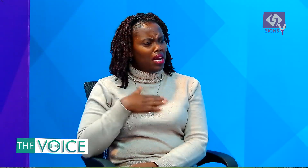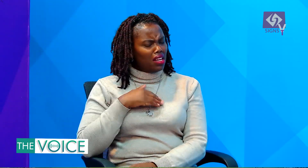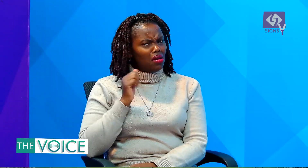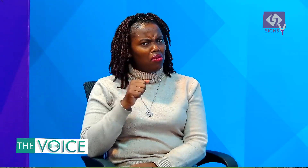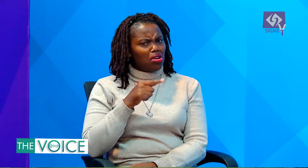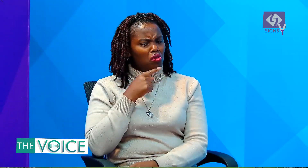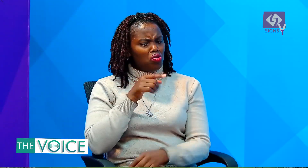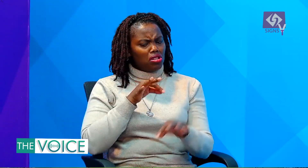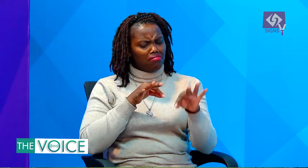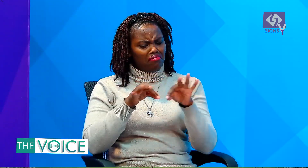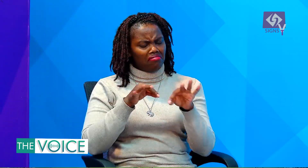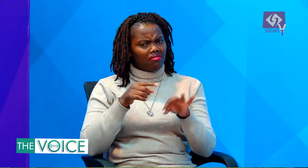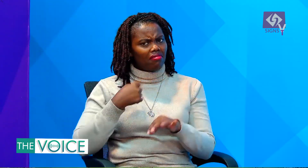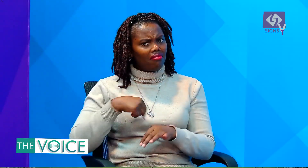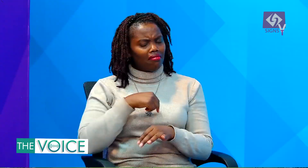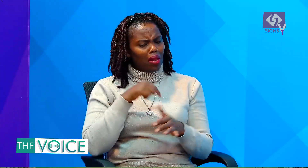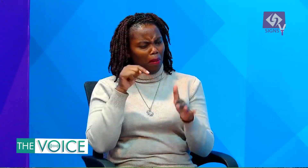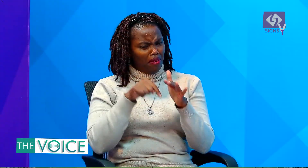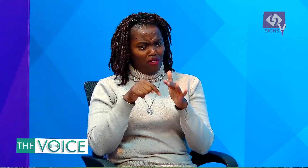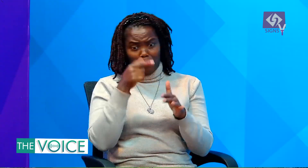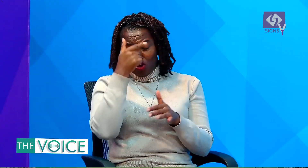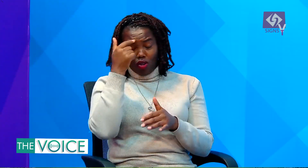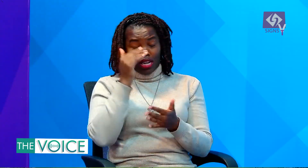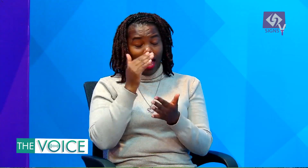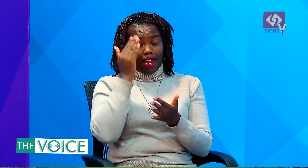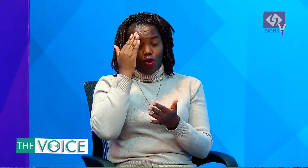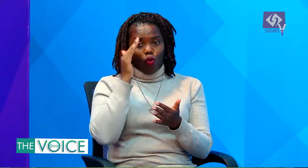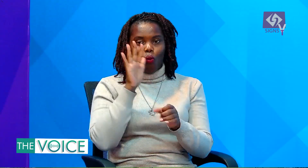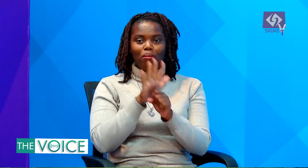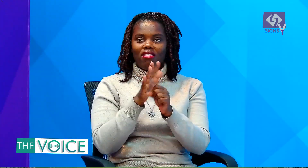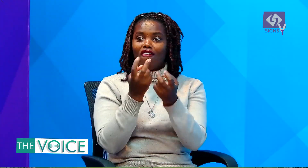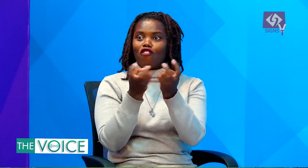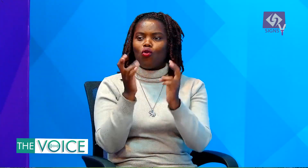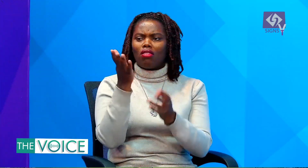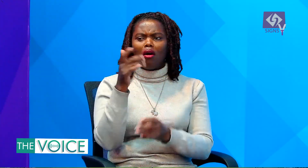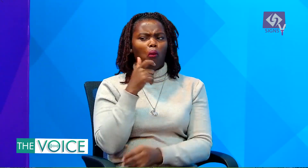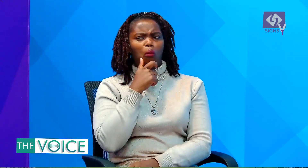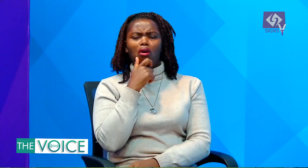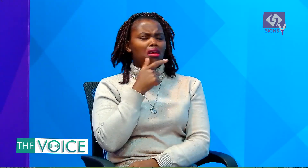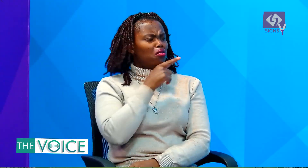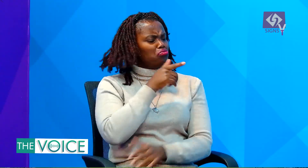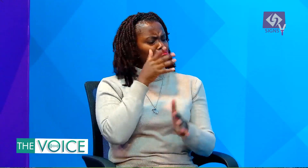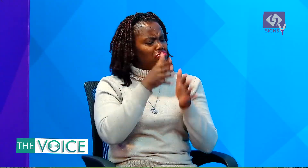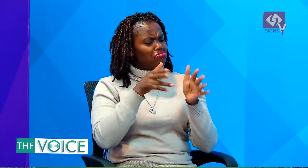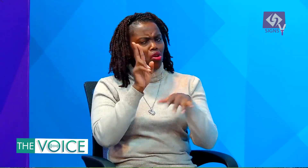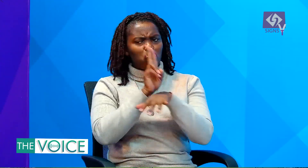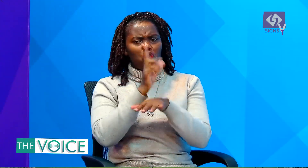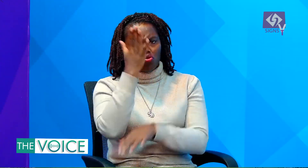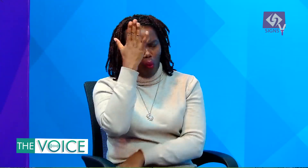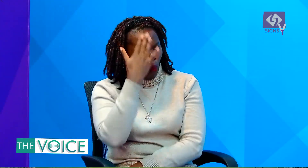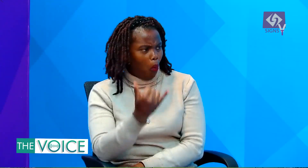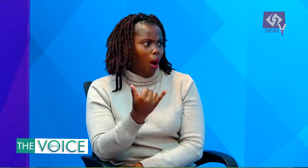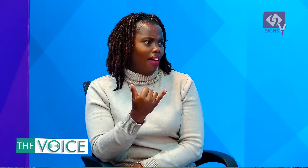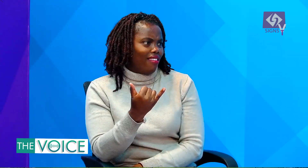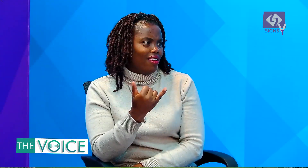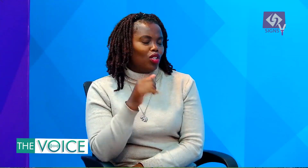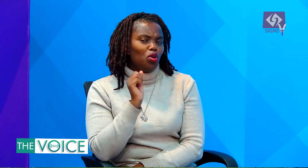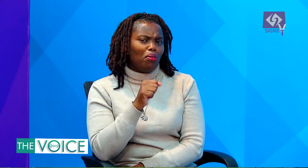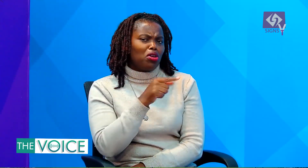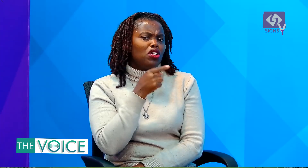Welcome, Belinda. Please tell us more, because I know most of the viewers are asking, why